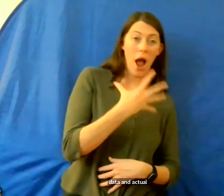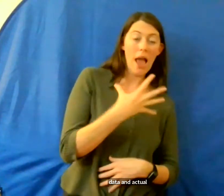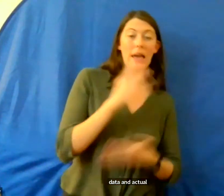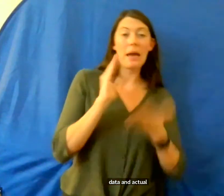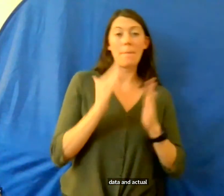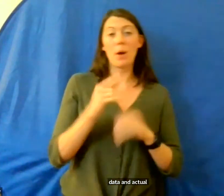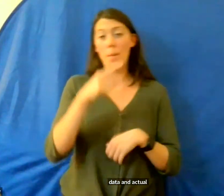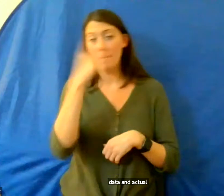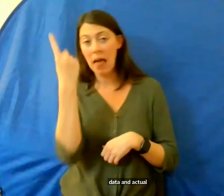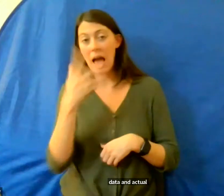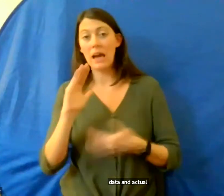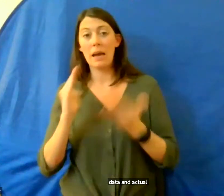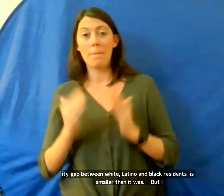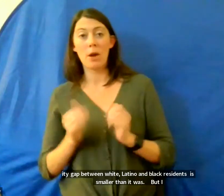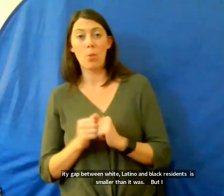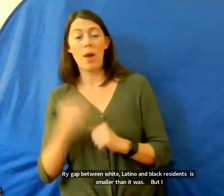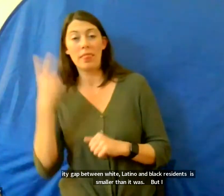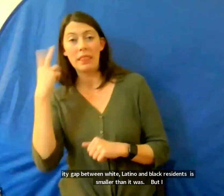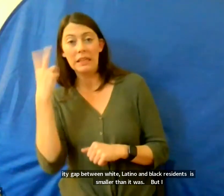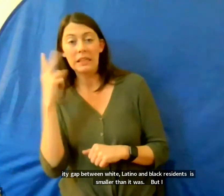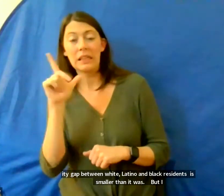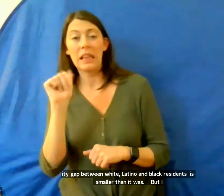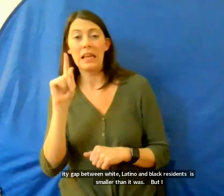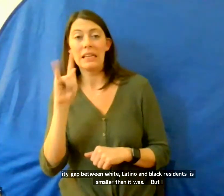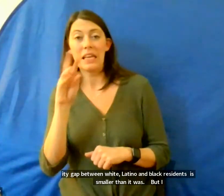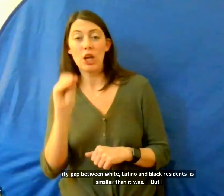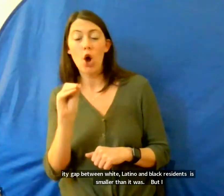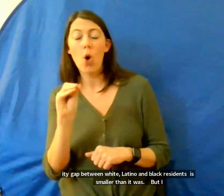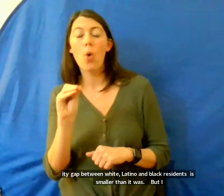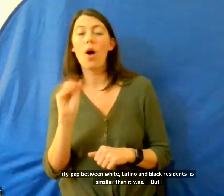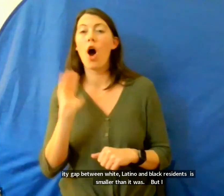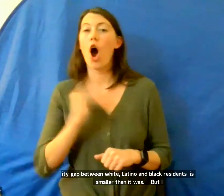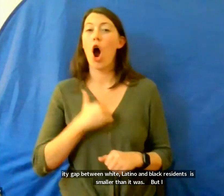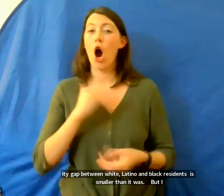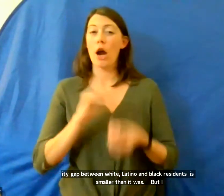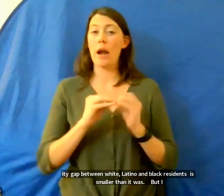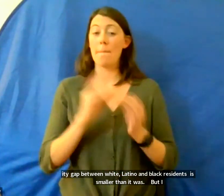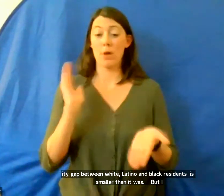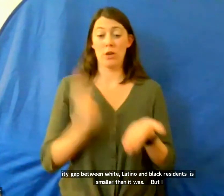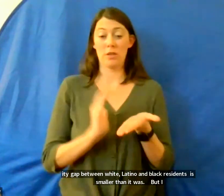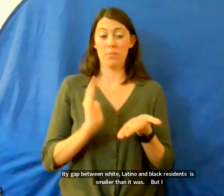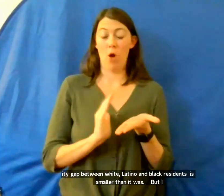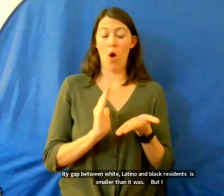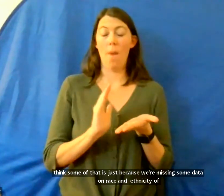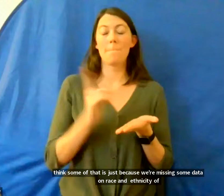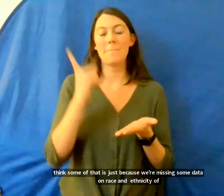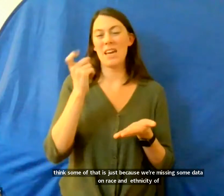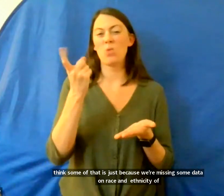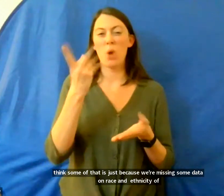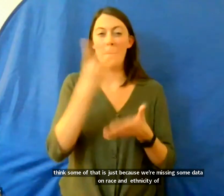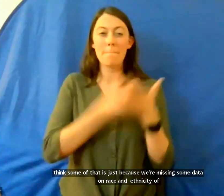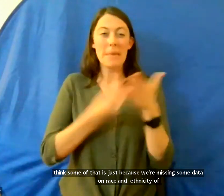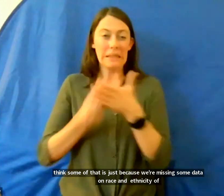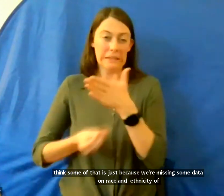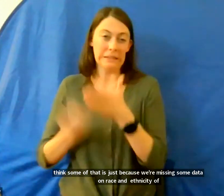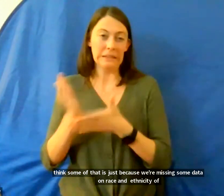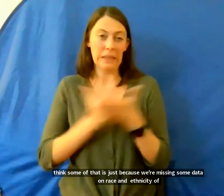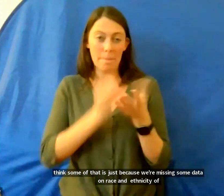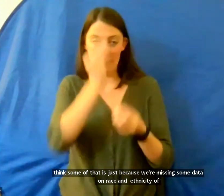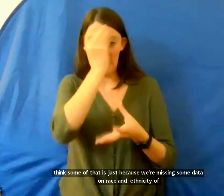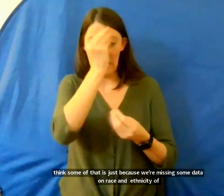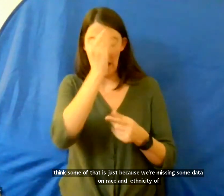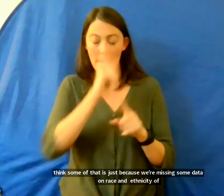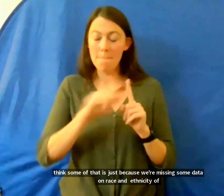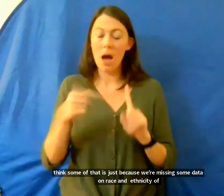some of that is just because we're missing some data on race and ethnicity of vaccine recipients. But the bottom